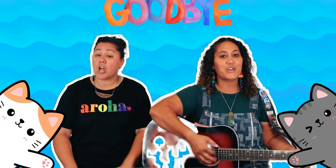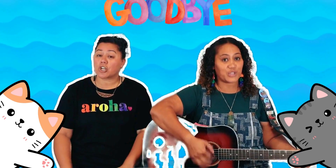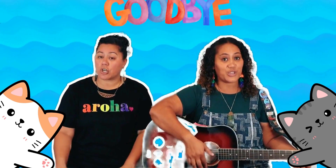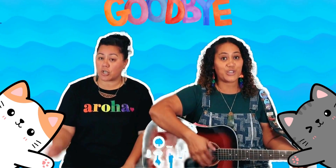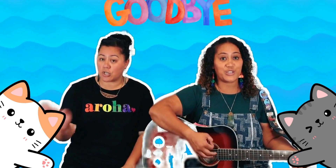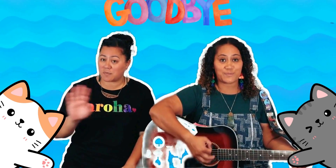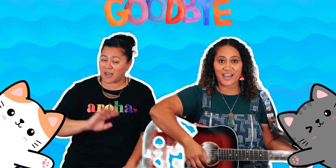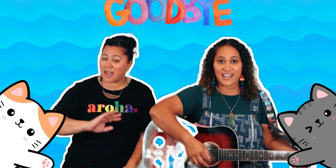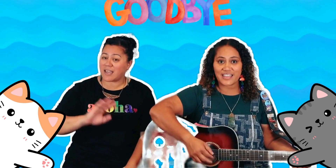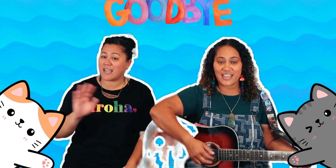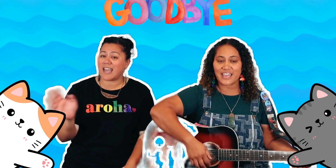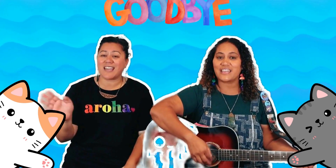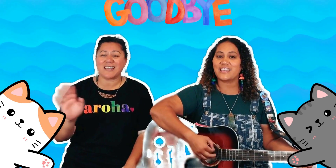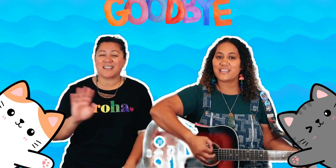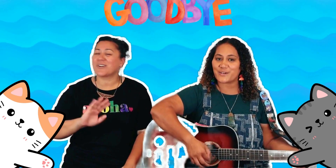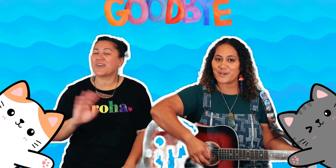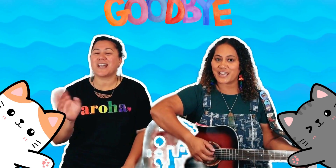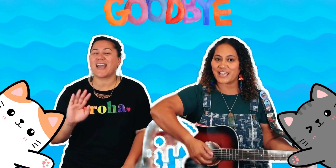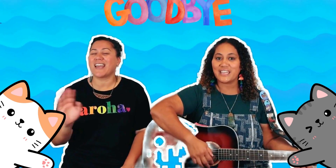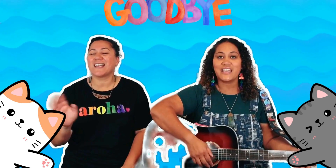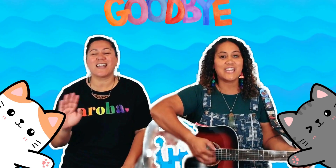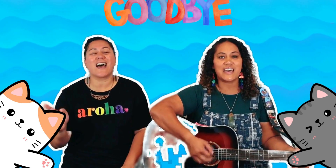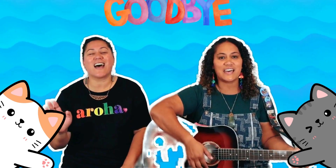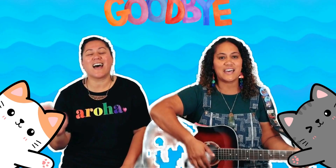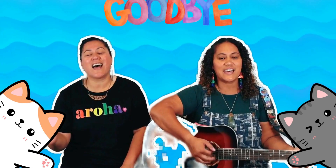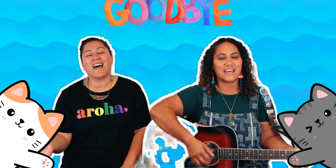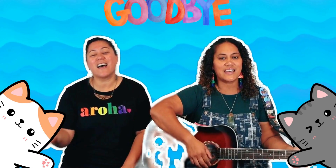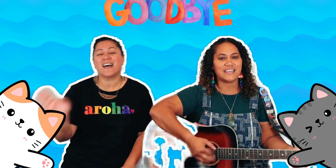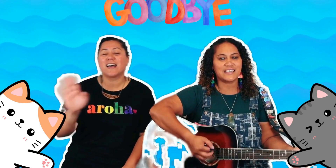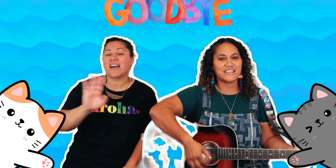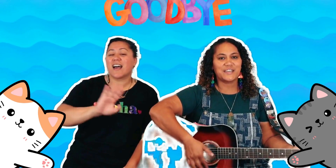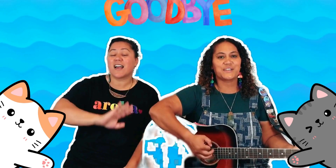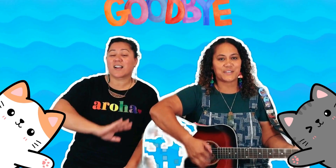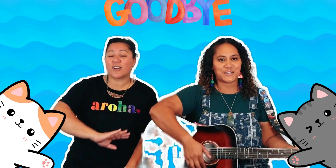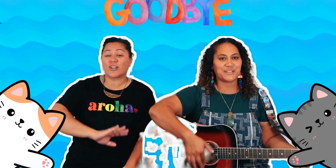soon. Goodbye, hey koneira.